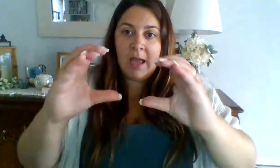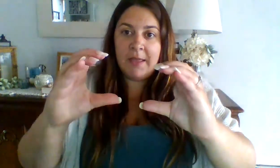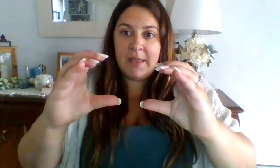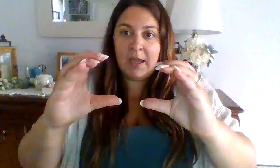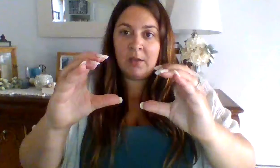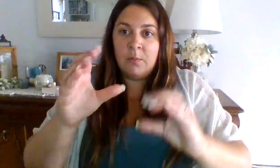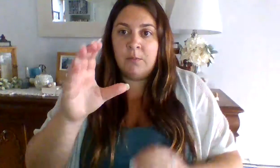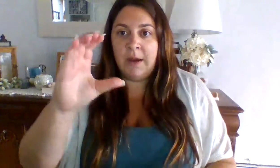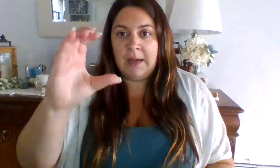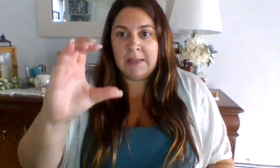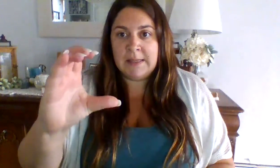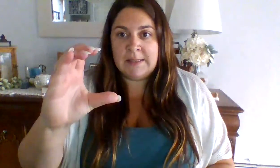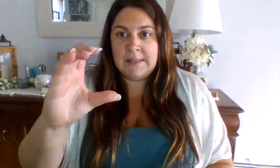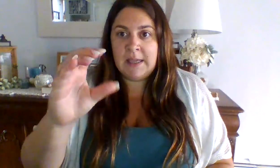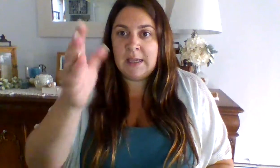And that you would write as a C/C